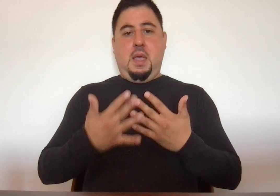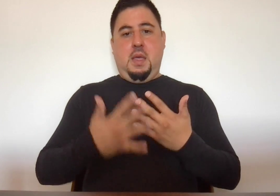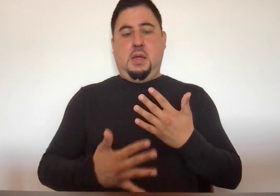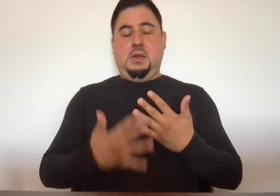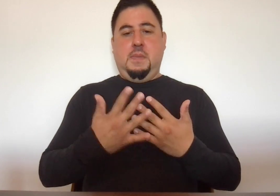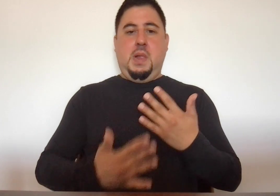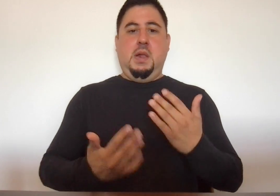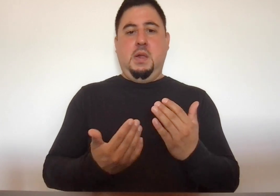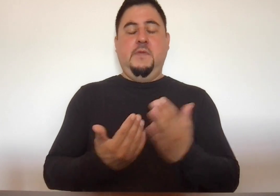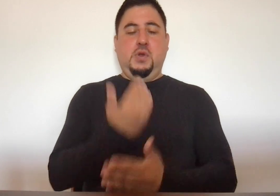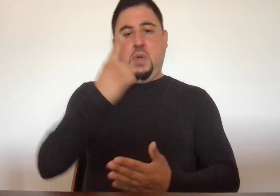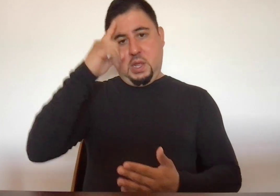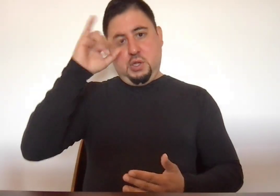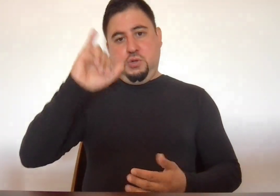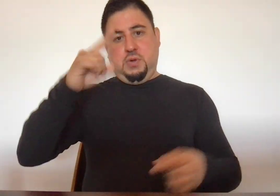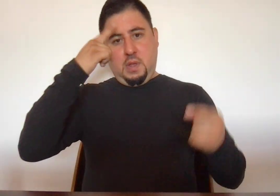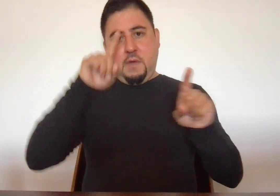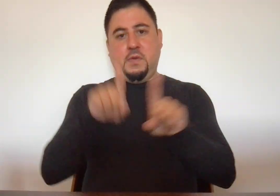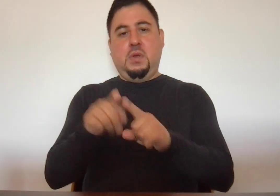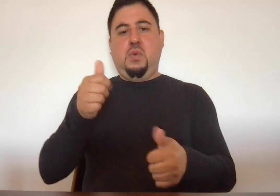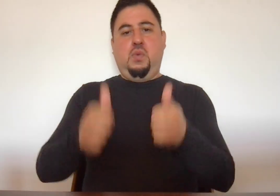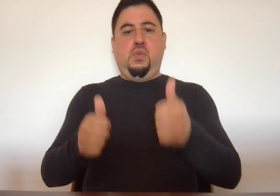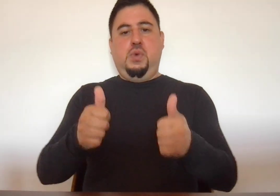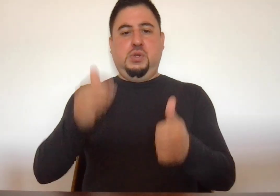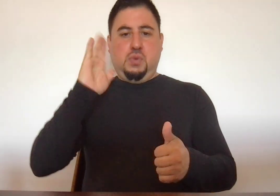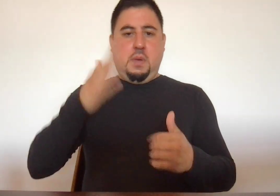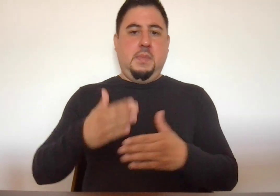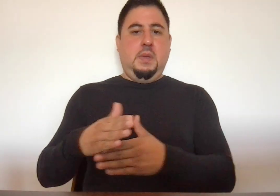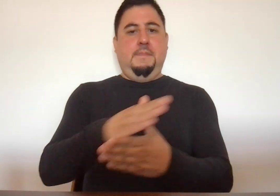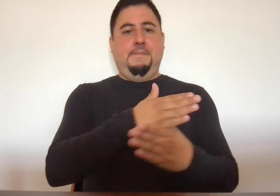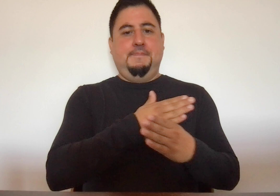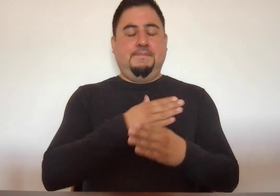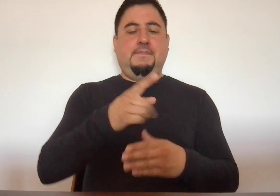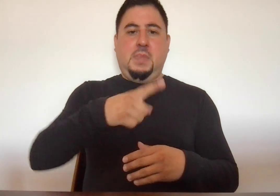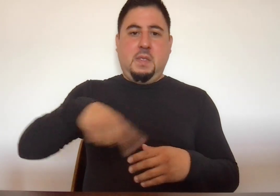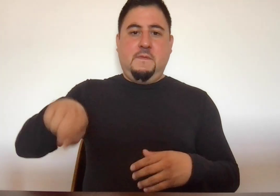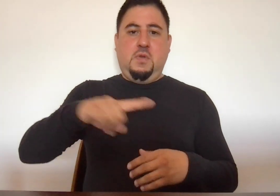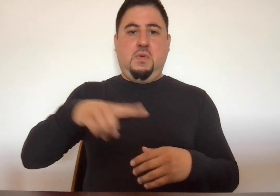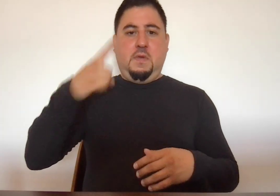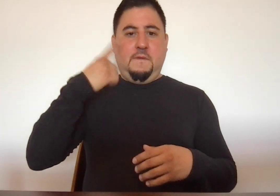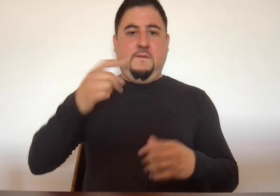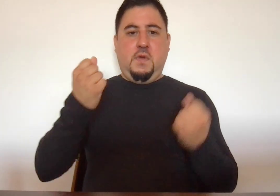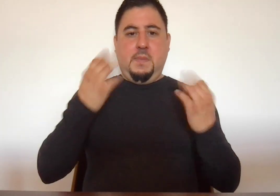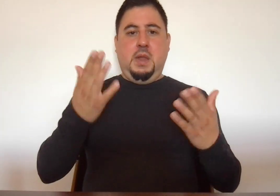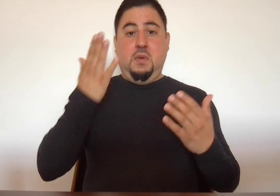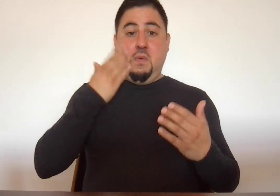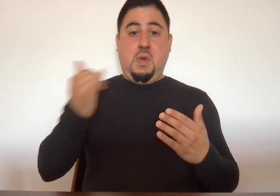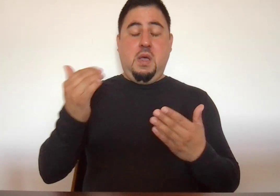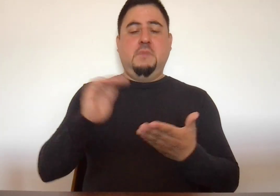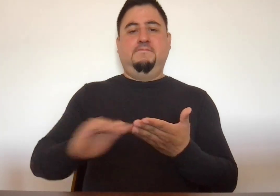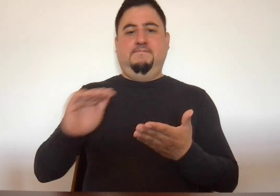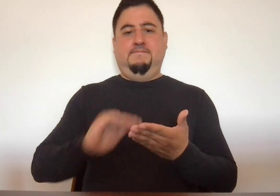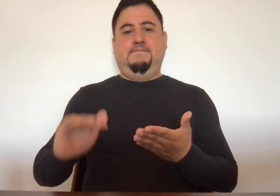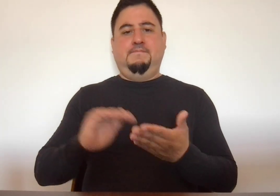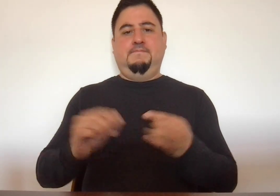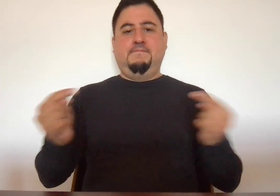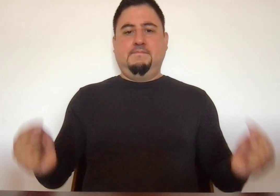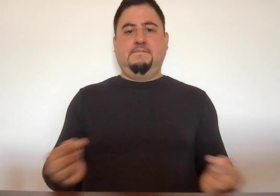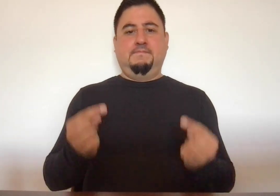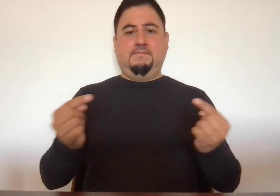my blood of the new and eternal covenant. It will be poured out for you and for many for the forgiveness of